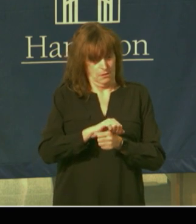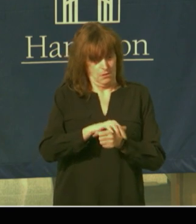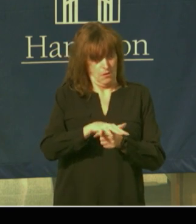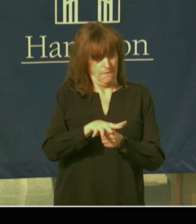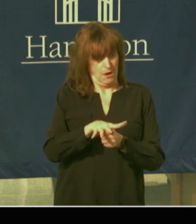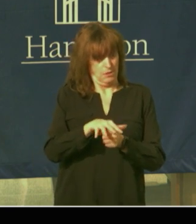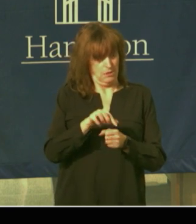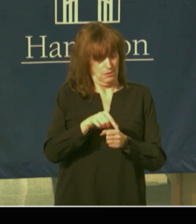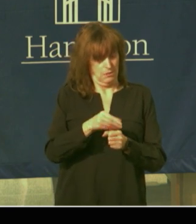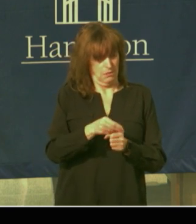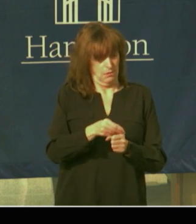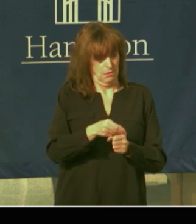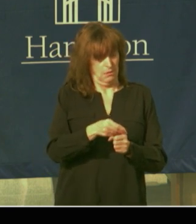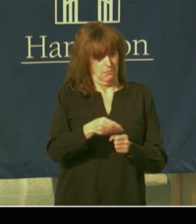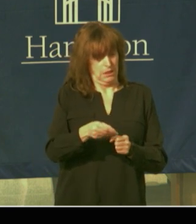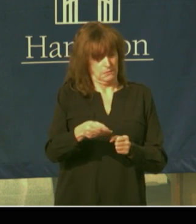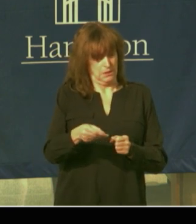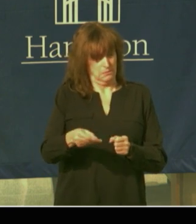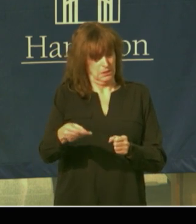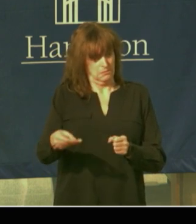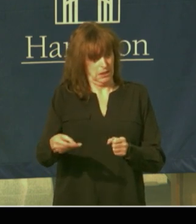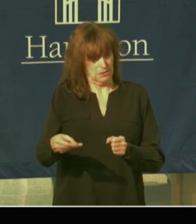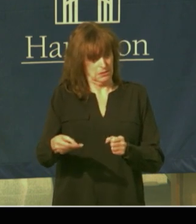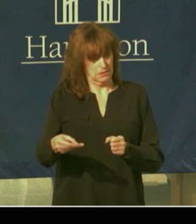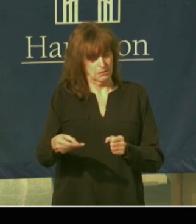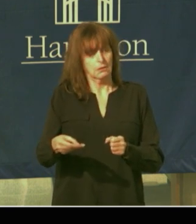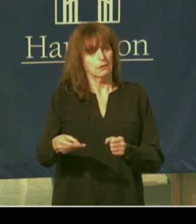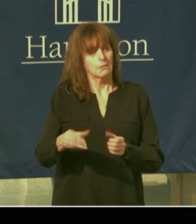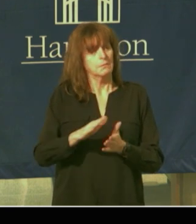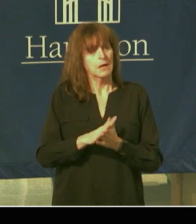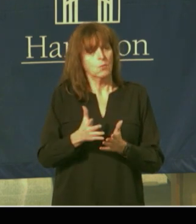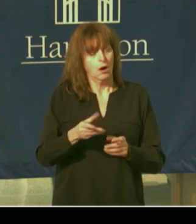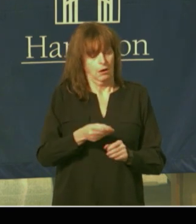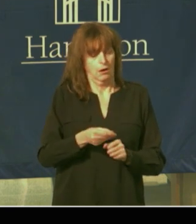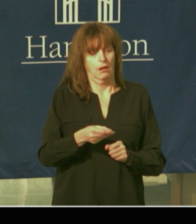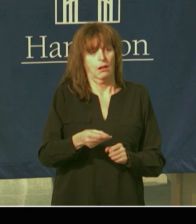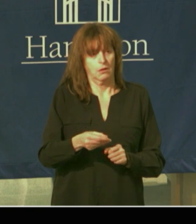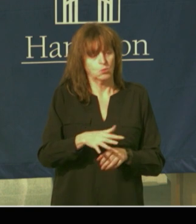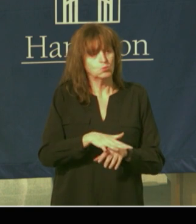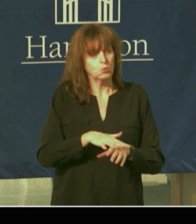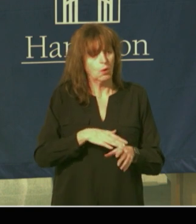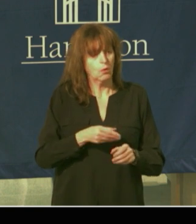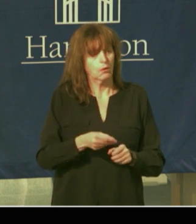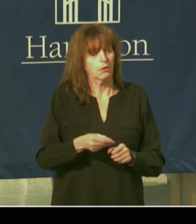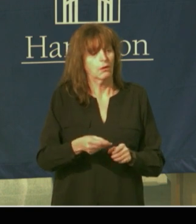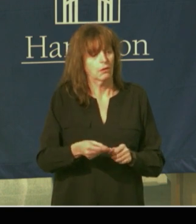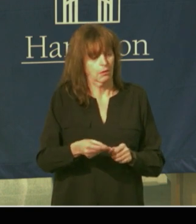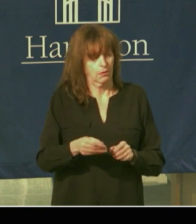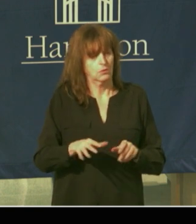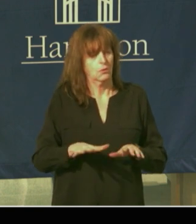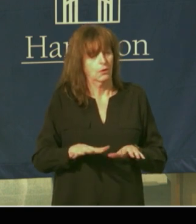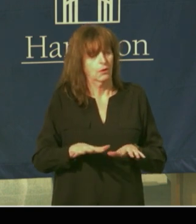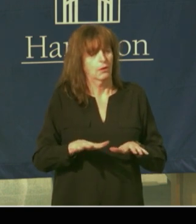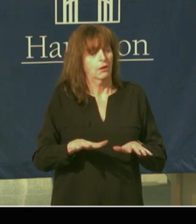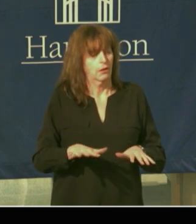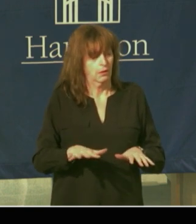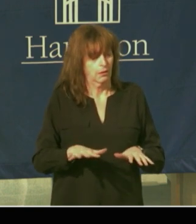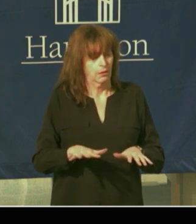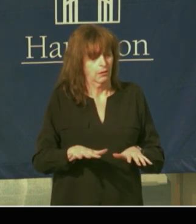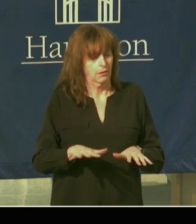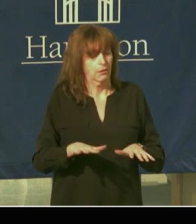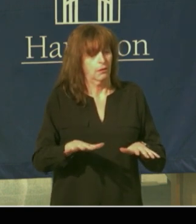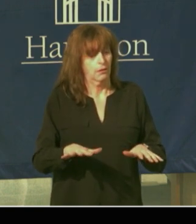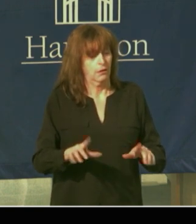want to overwhelm the healthcare system. We'll hear the phrase, and I think Paul or the mayor, or maybe both of them have used the phrase, flattening the